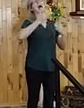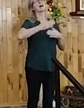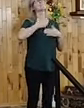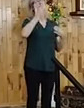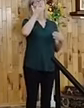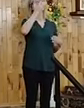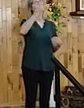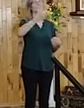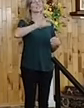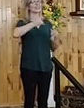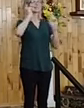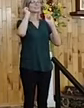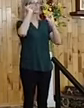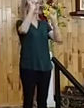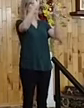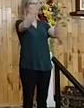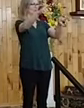back.